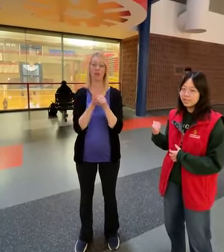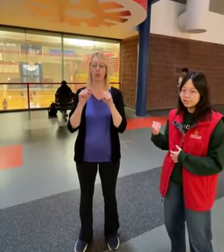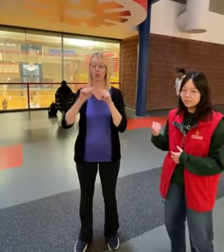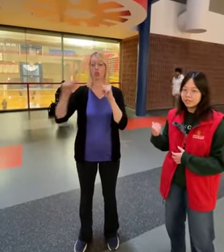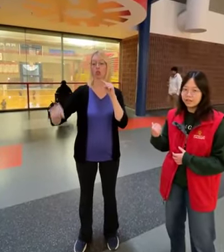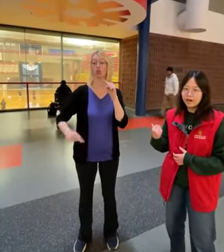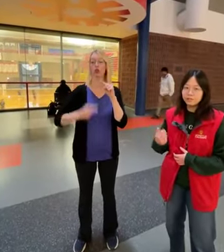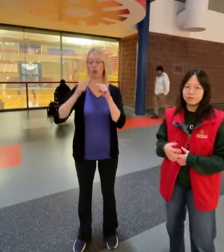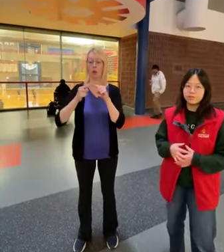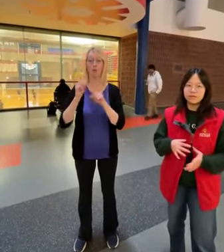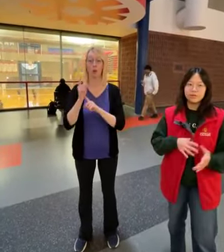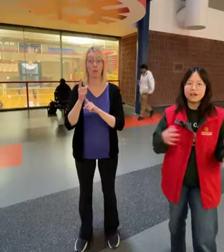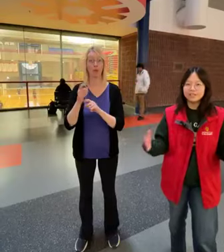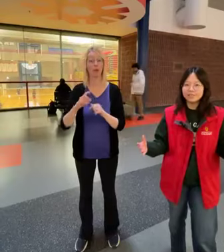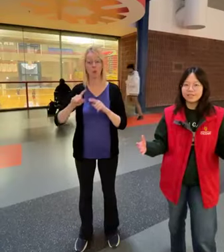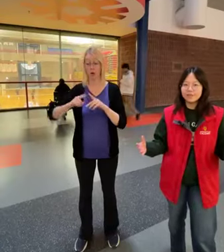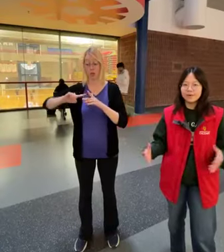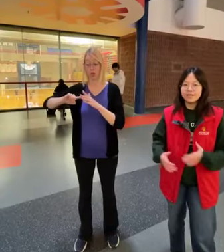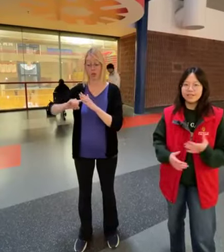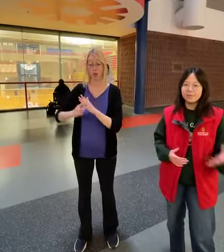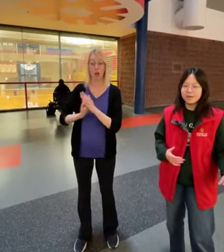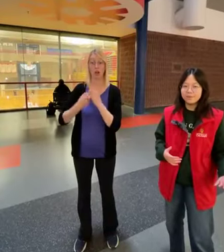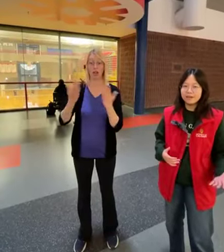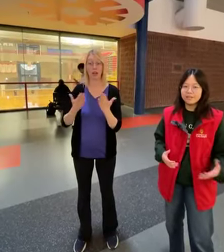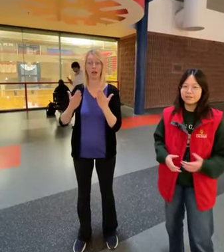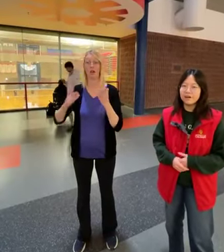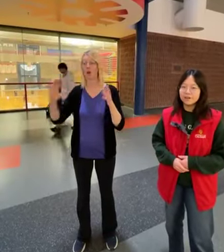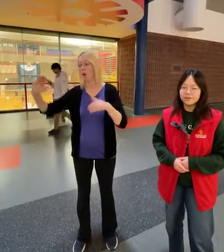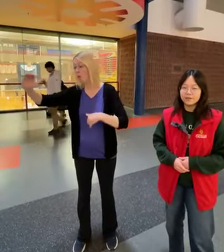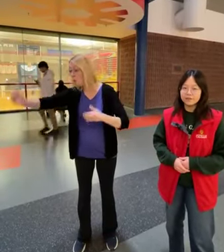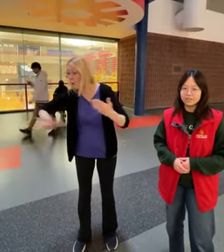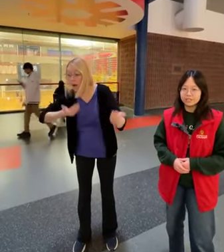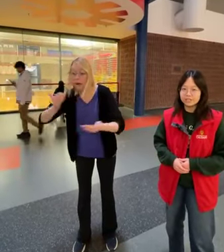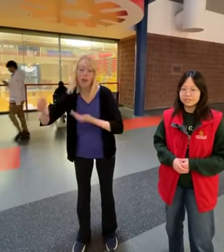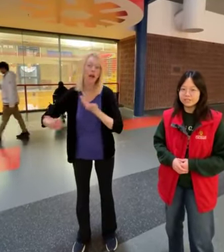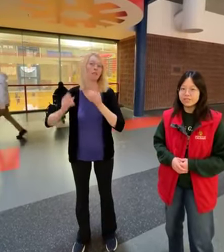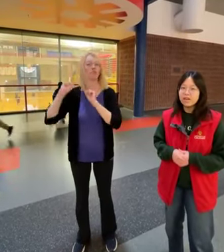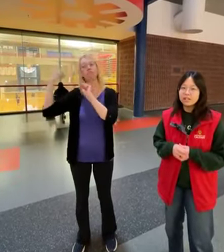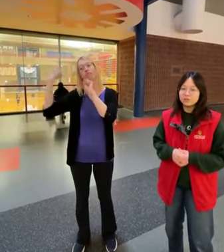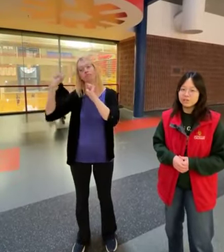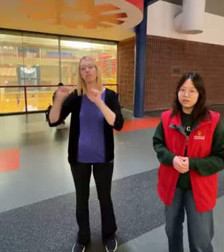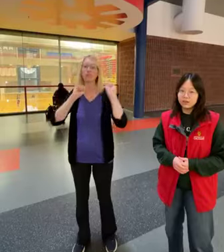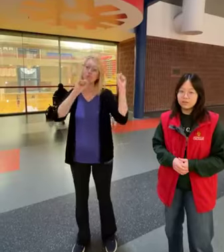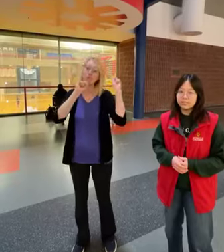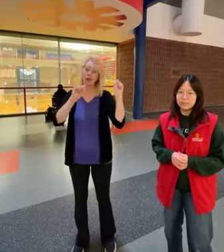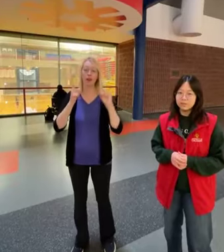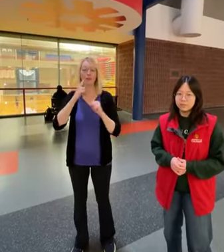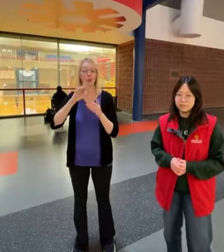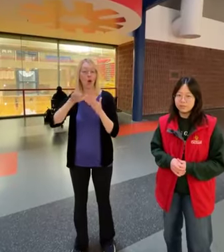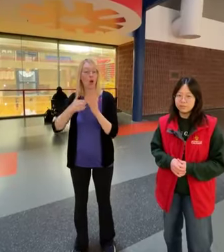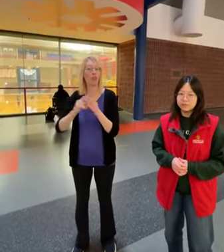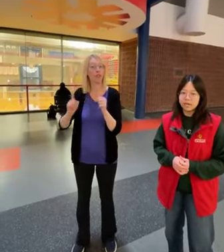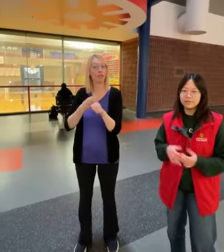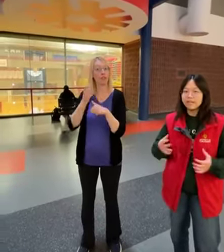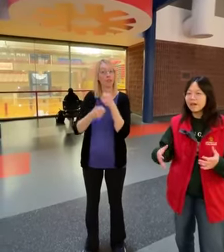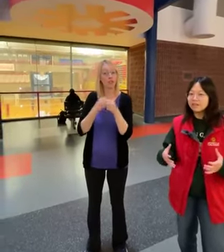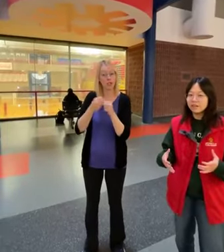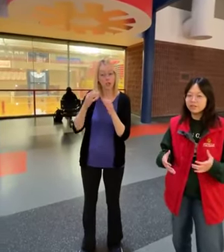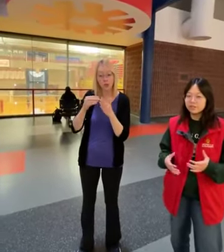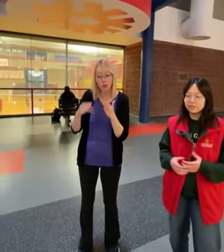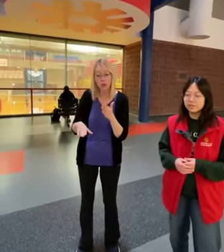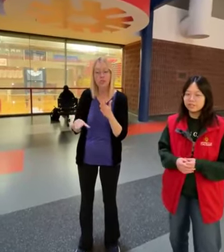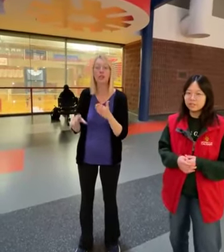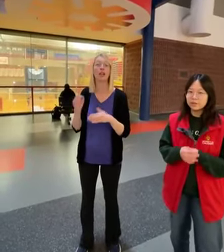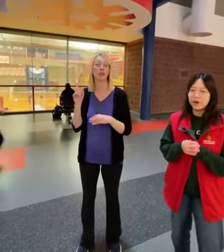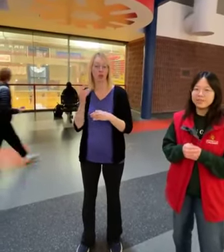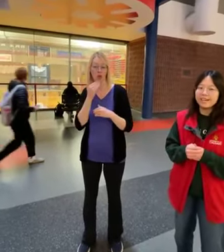where orientation will kick off with a big welcome ceremony and a pep rally for all of our first year students. It's a really great way to get to meet people and kind of get out